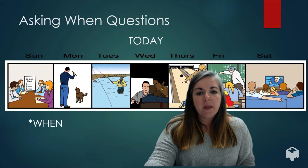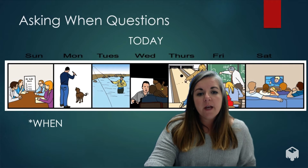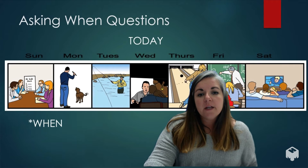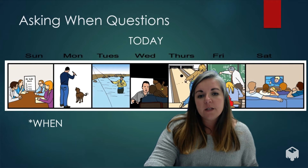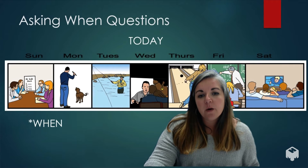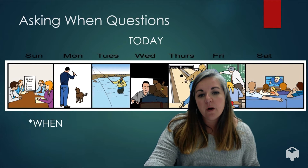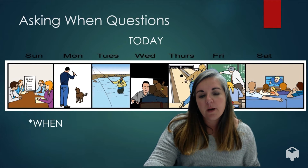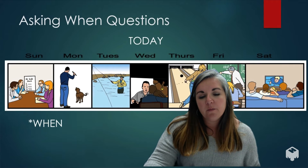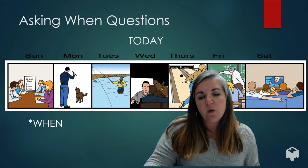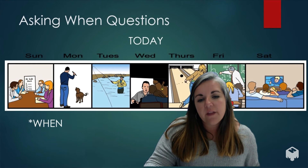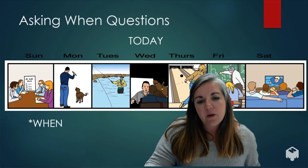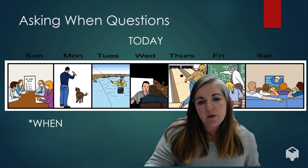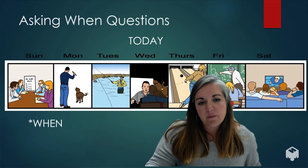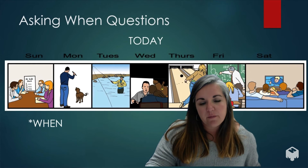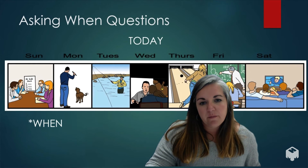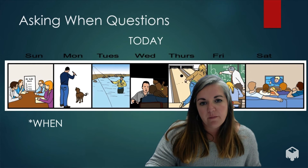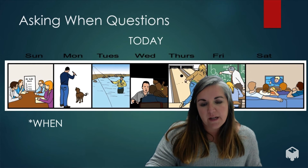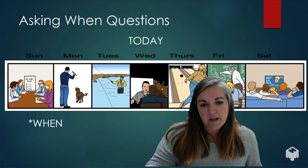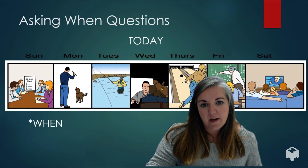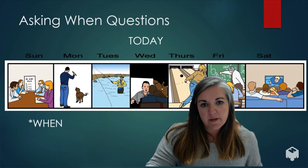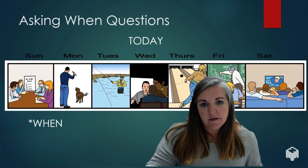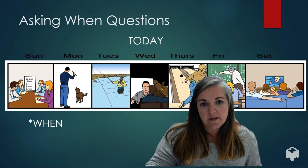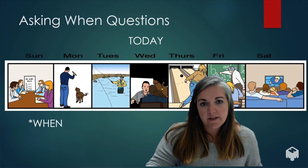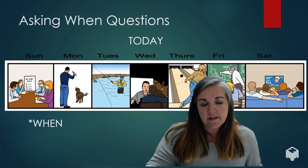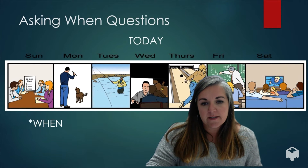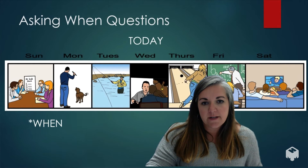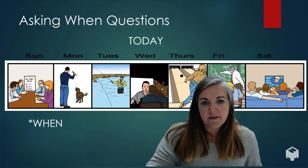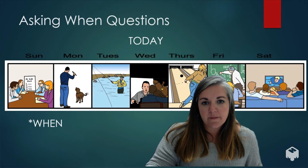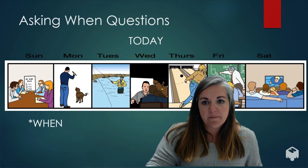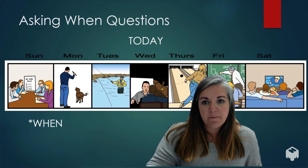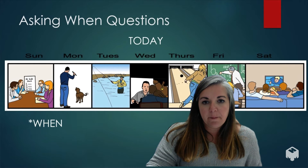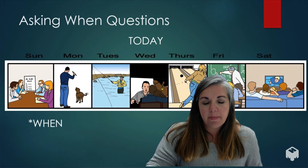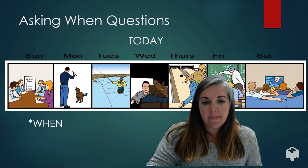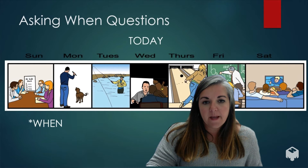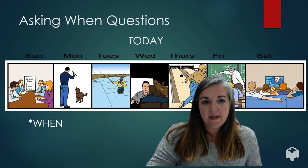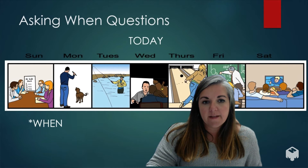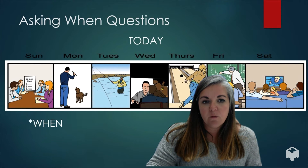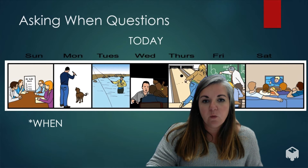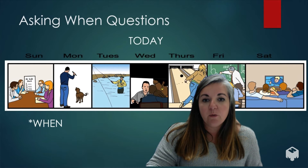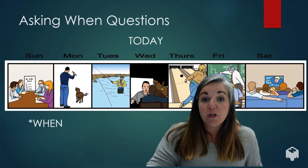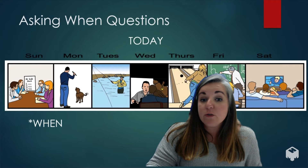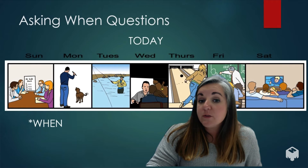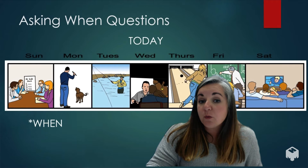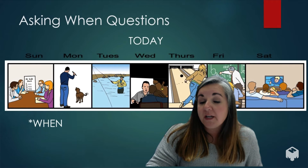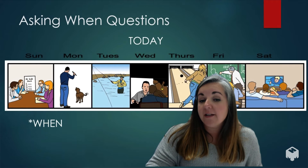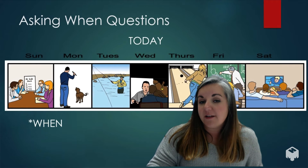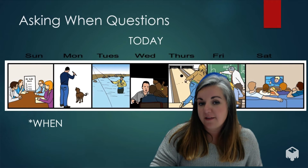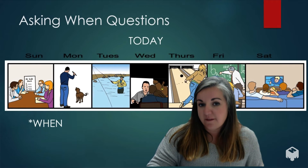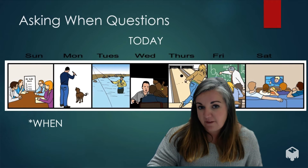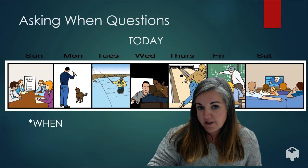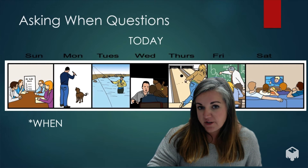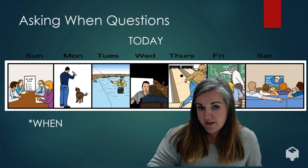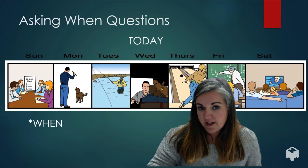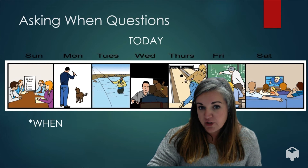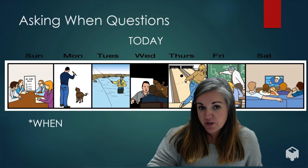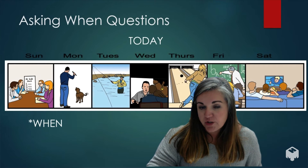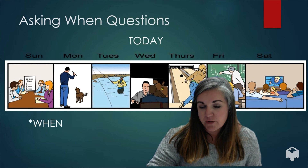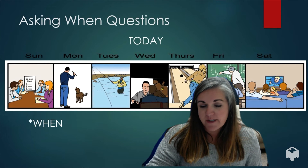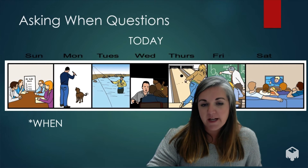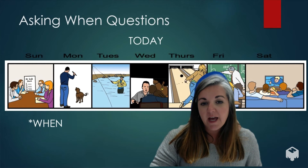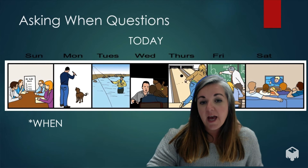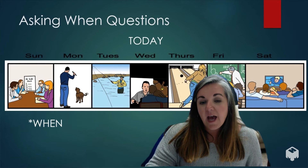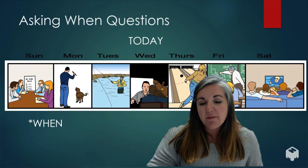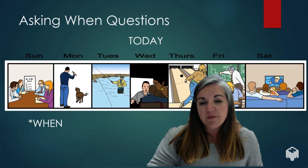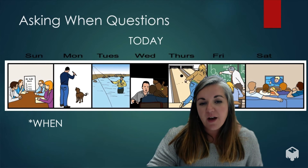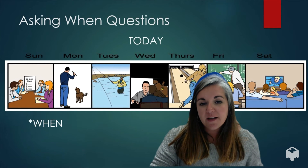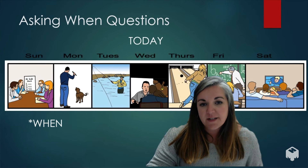Okay. So one thing I want to make a comment on is when we use the when in the fashion that I just